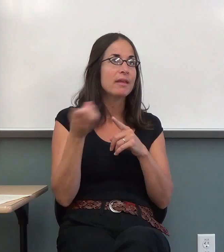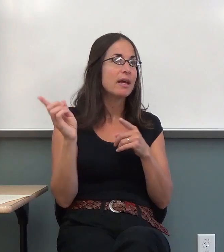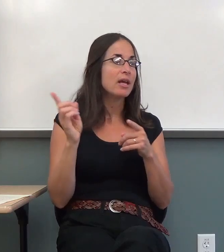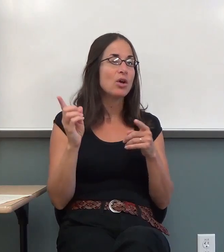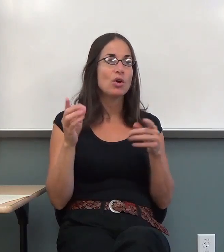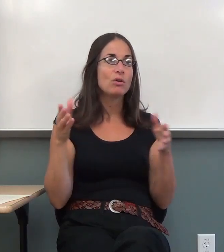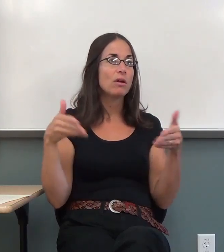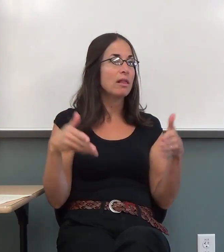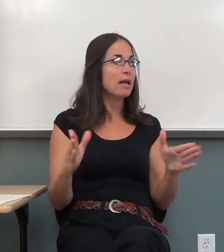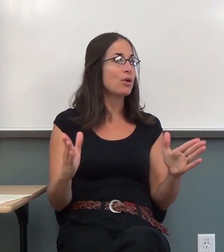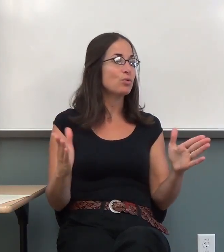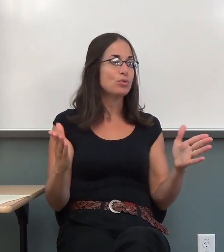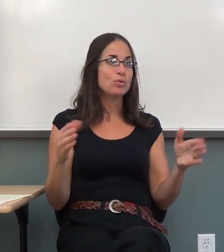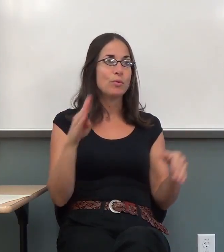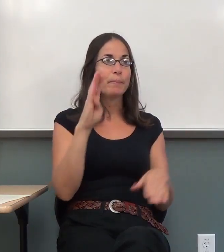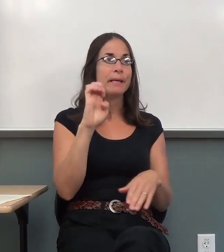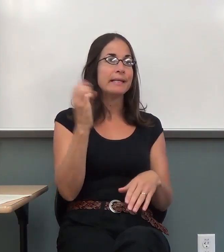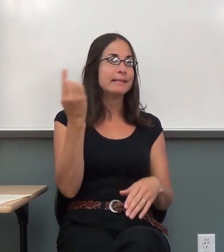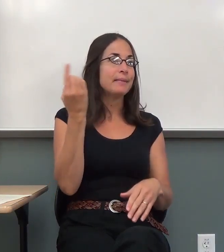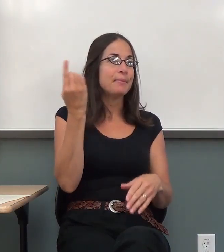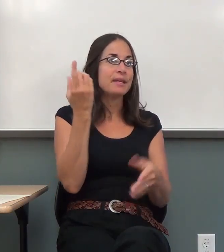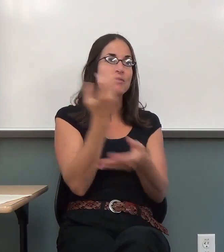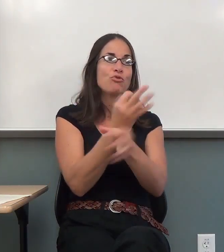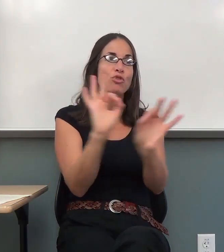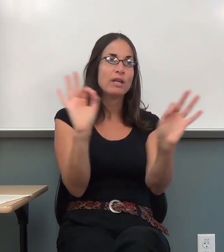allowed to be something. They're free. Okay, how about